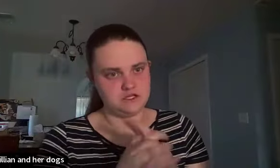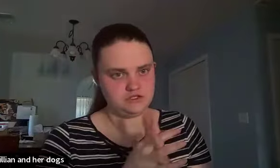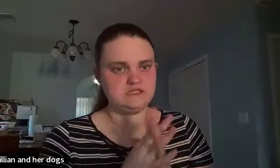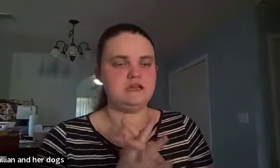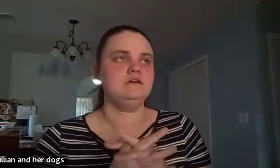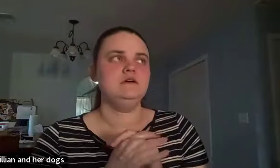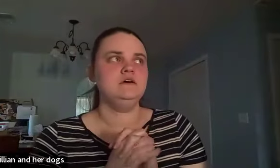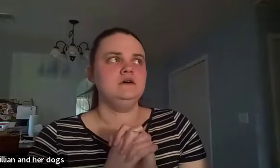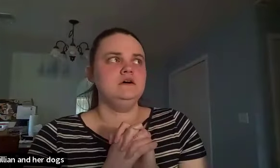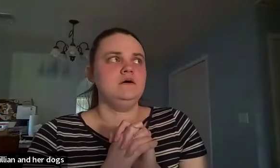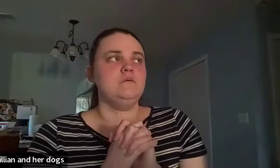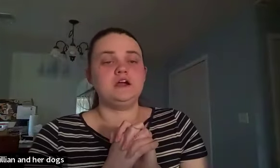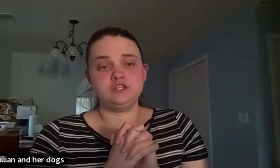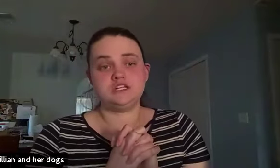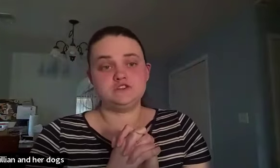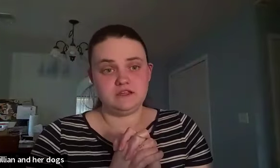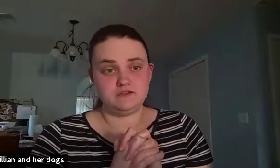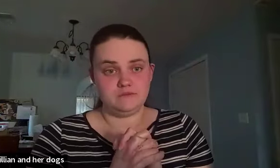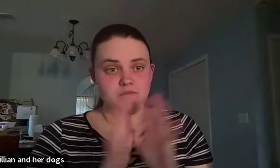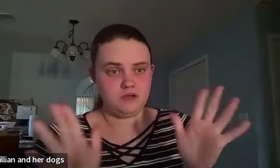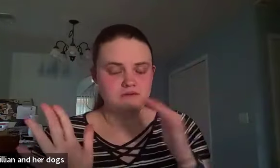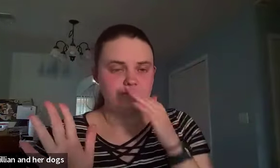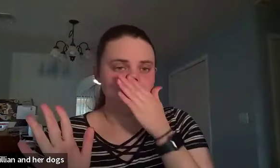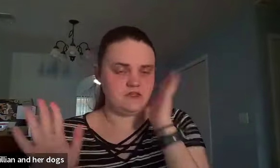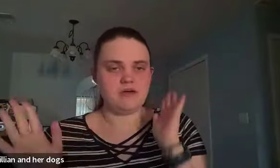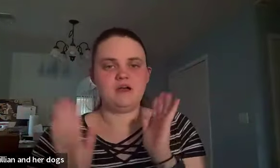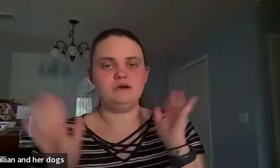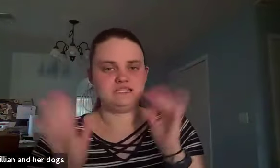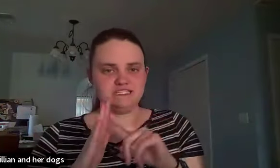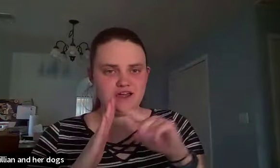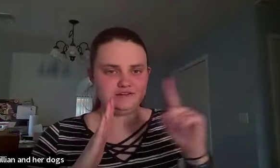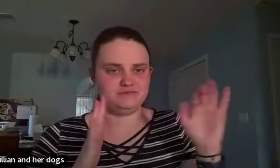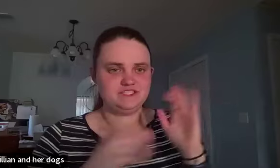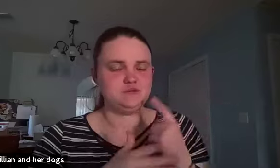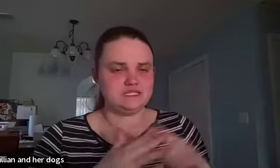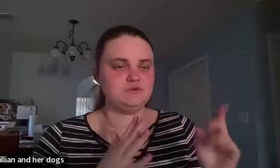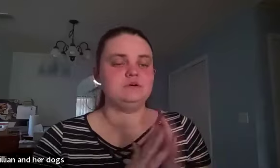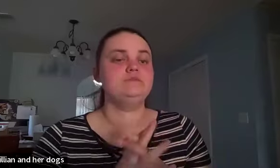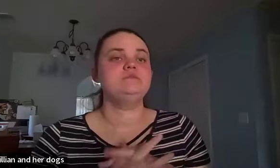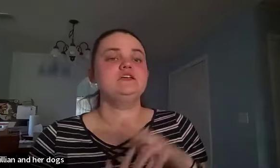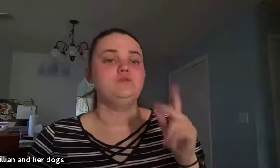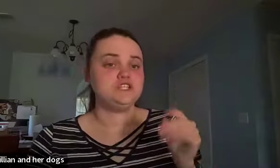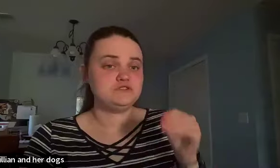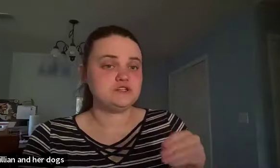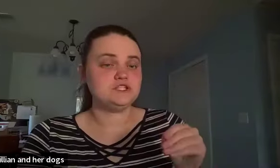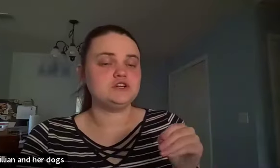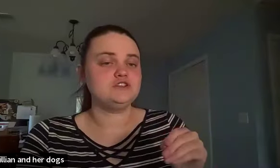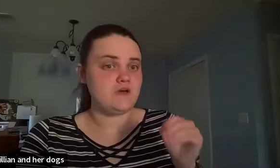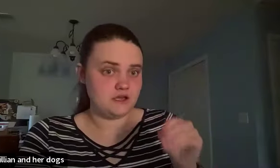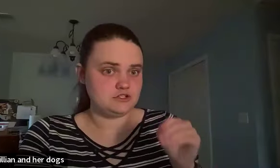ones, hundreds, like 123. Okay, we'll do that. I always like to kind of do a simple one. What you do is you're going to do the